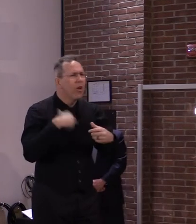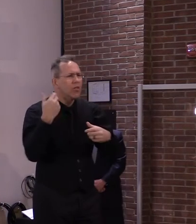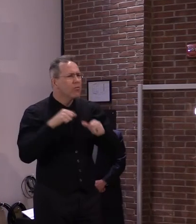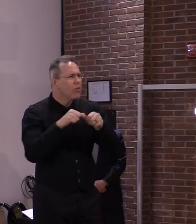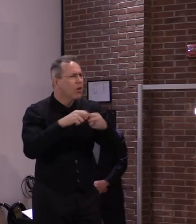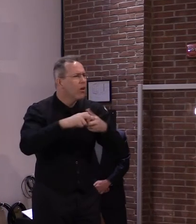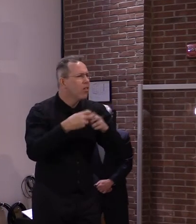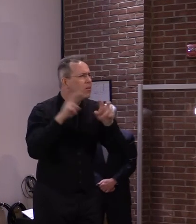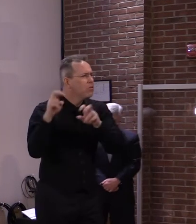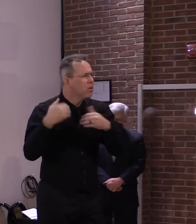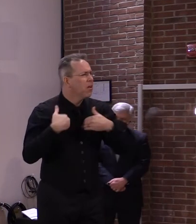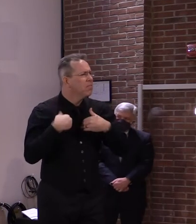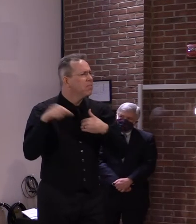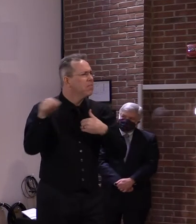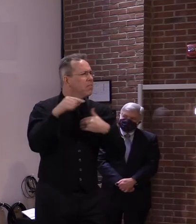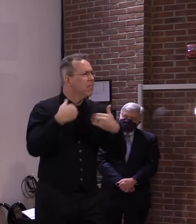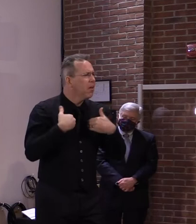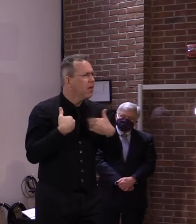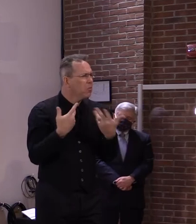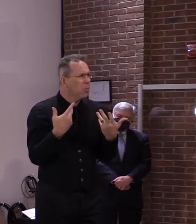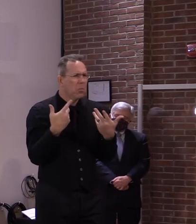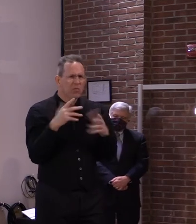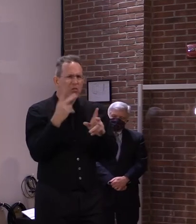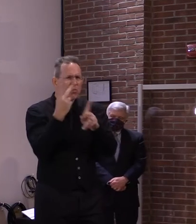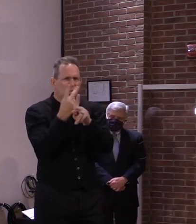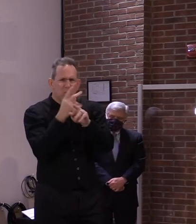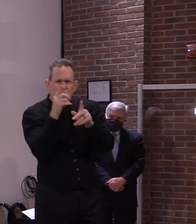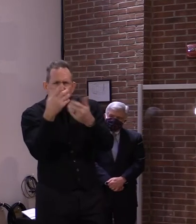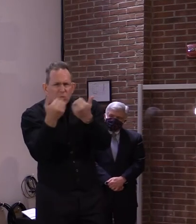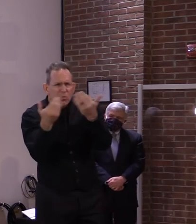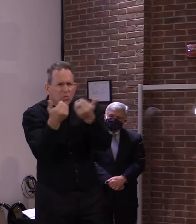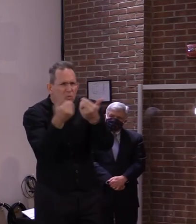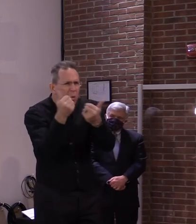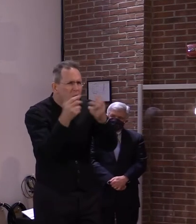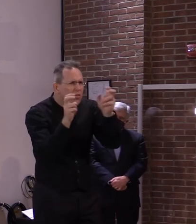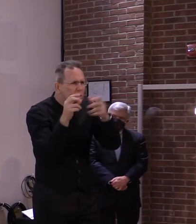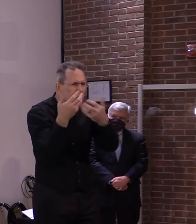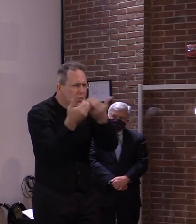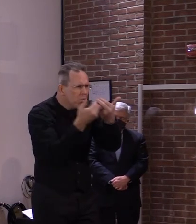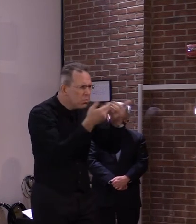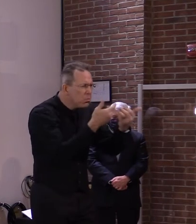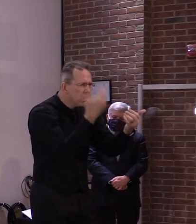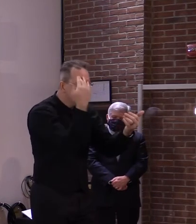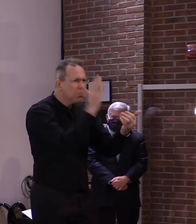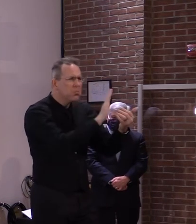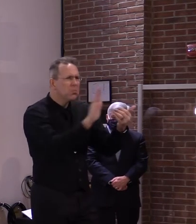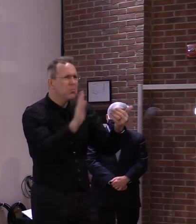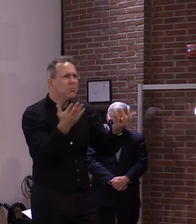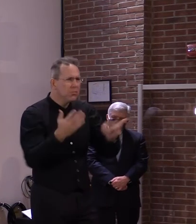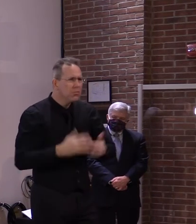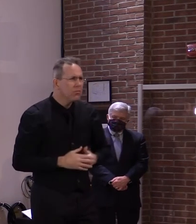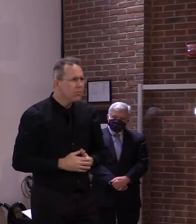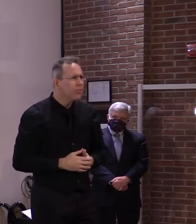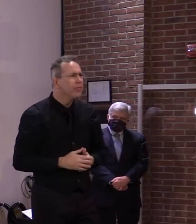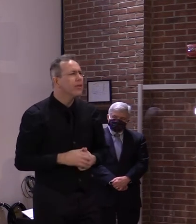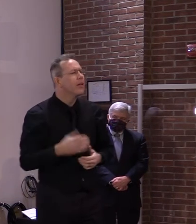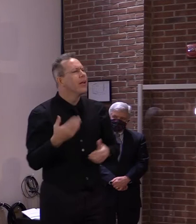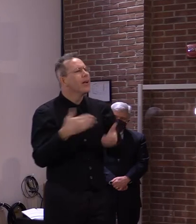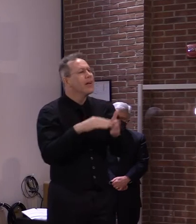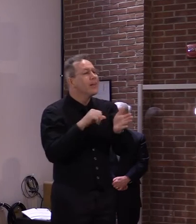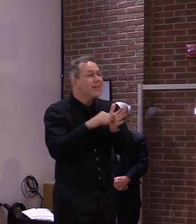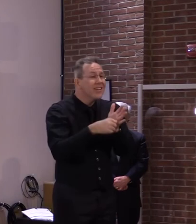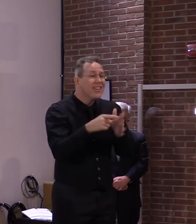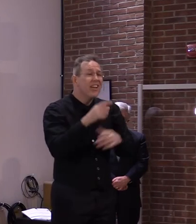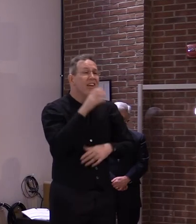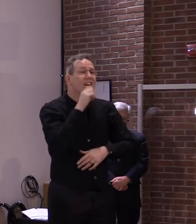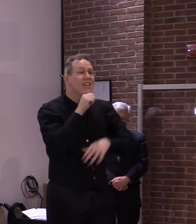the age banding that we've put into play here because it really does respect what the data in